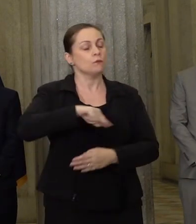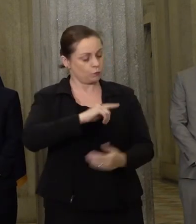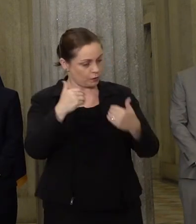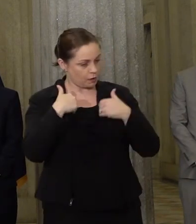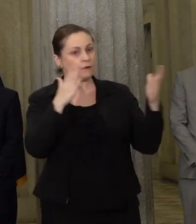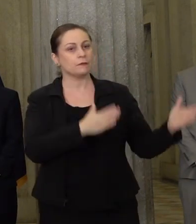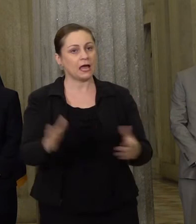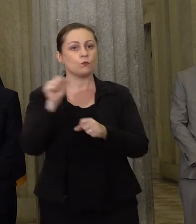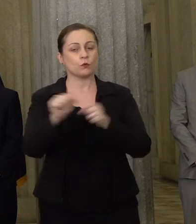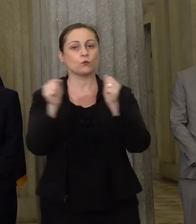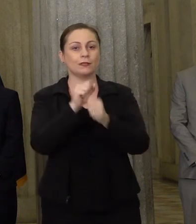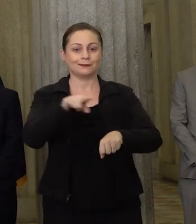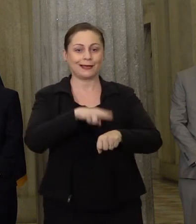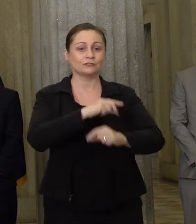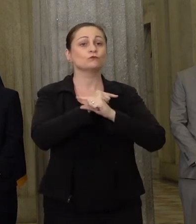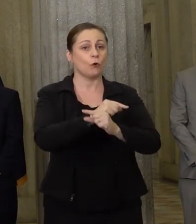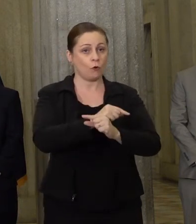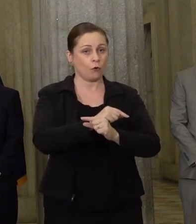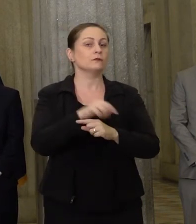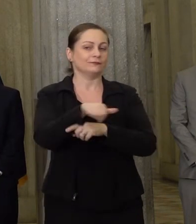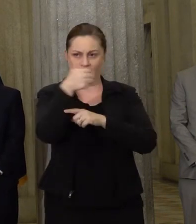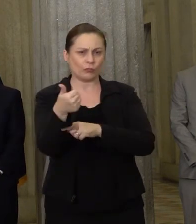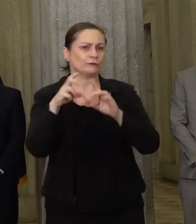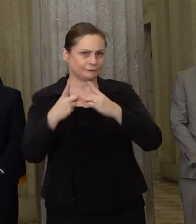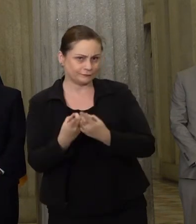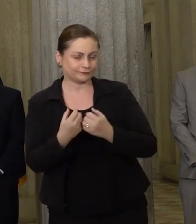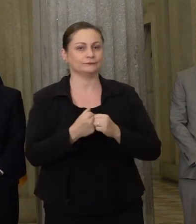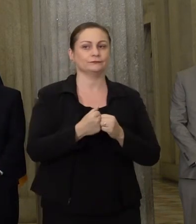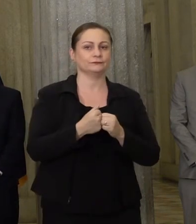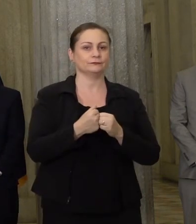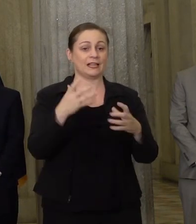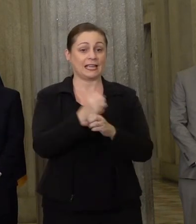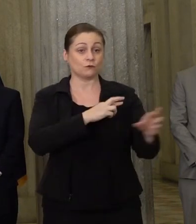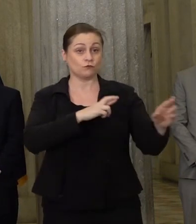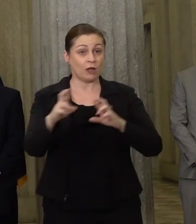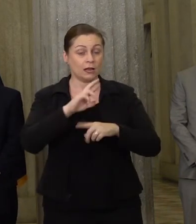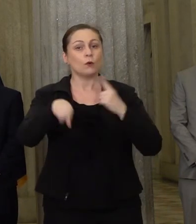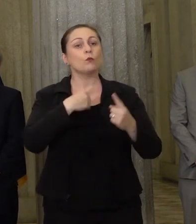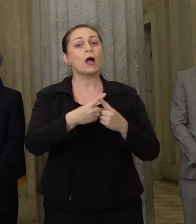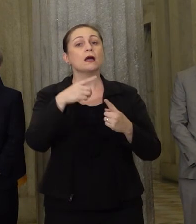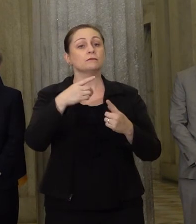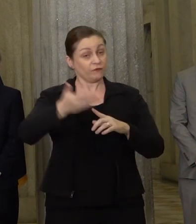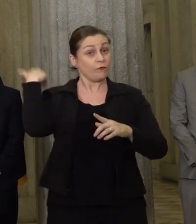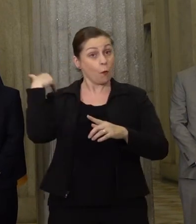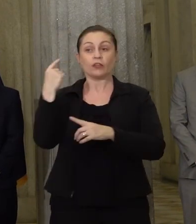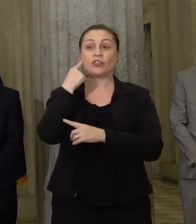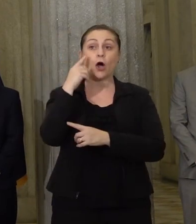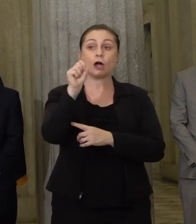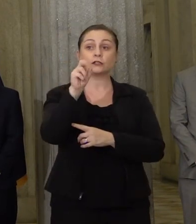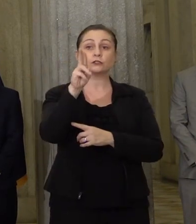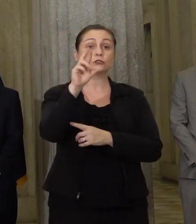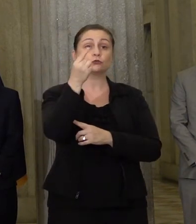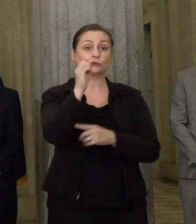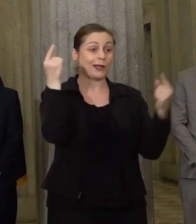working with the National Guard and others, that we were getting ready to stand up earlier when the surge did not appear when we thought it would. But